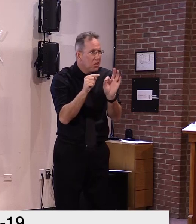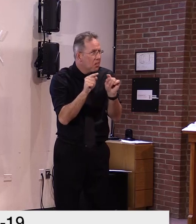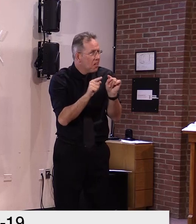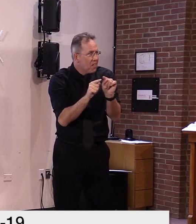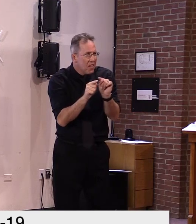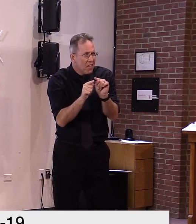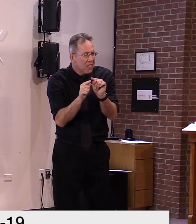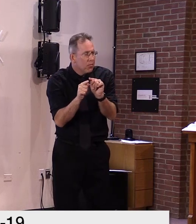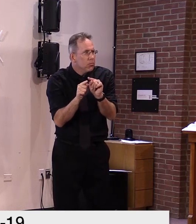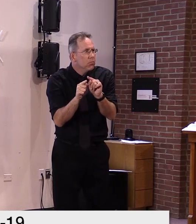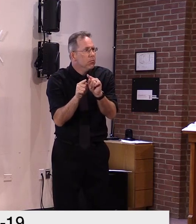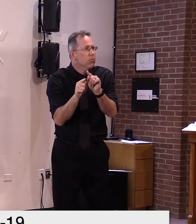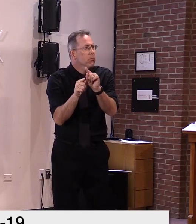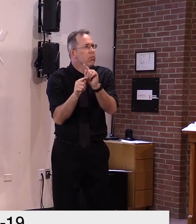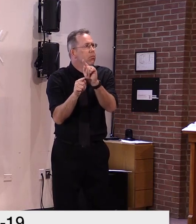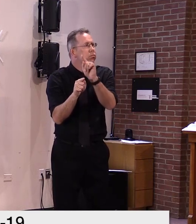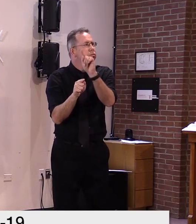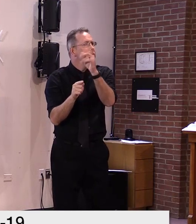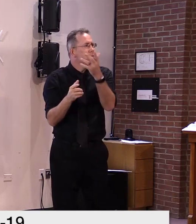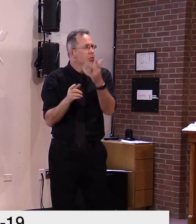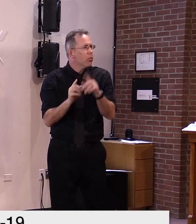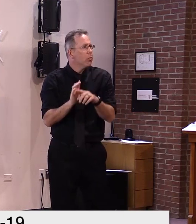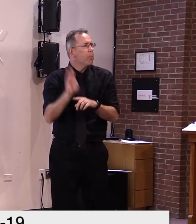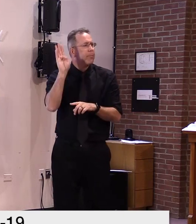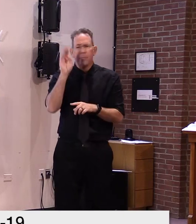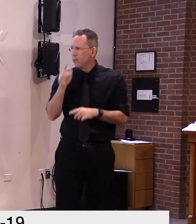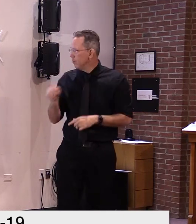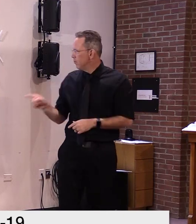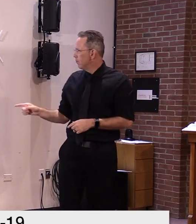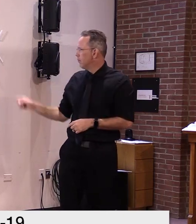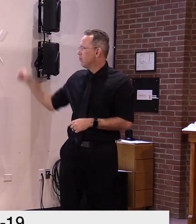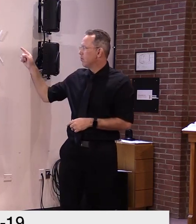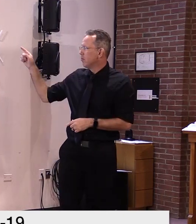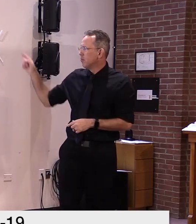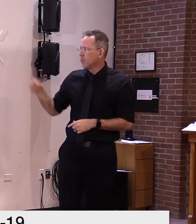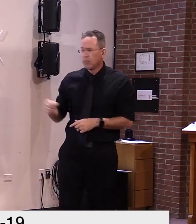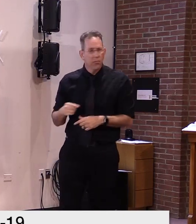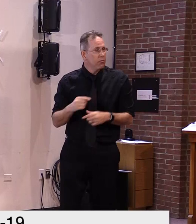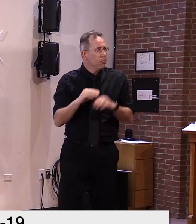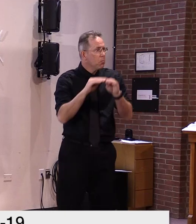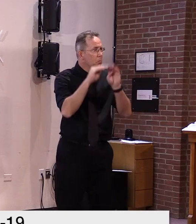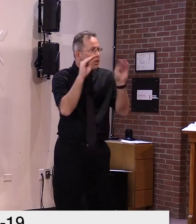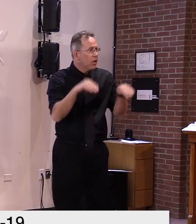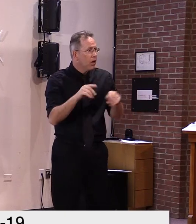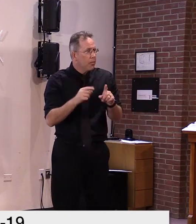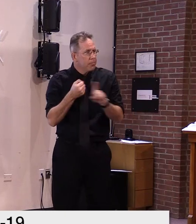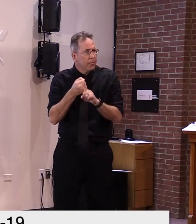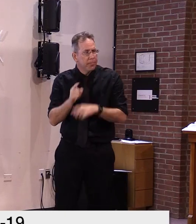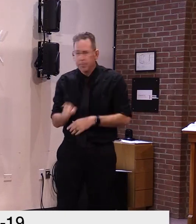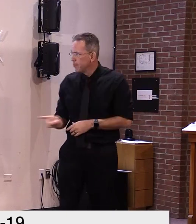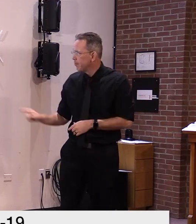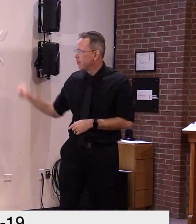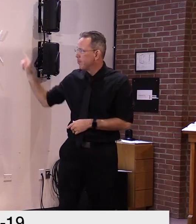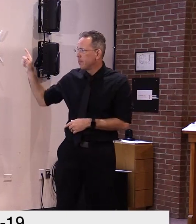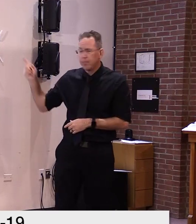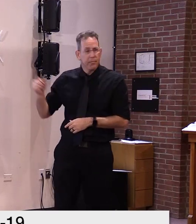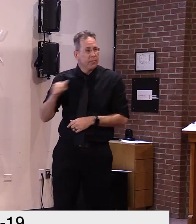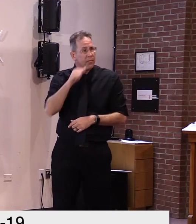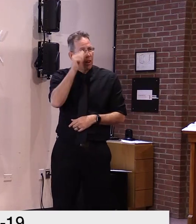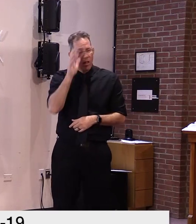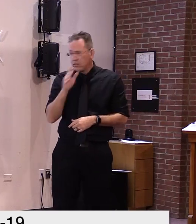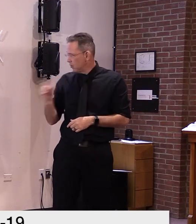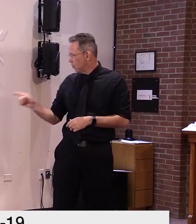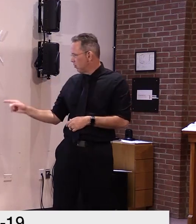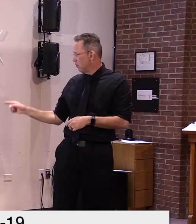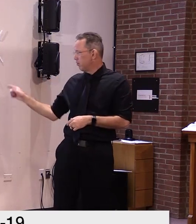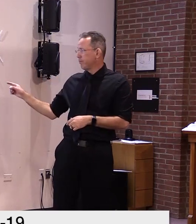their cases over that period of time. Some have started to come down, but you can see most recently Montana, which really has skyrocketed in the